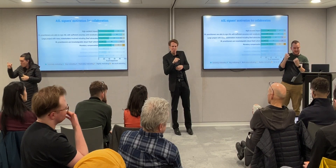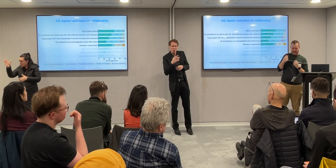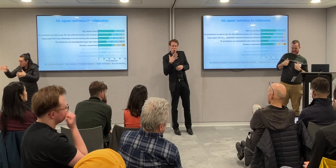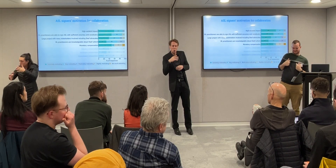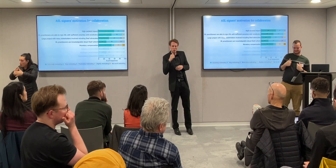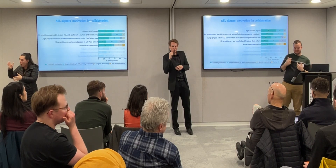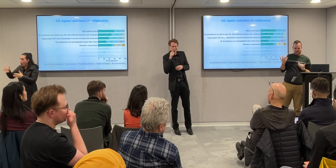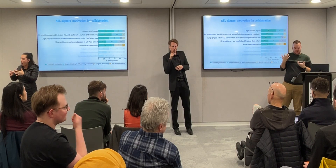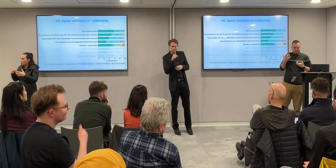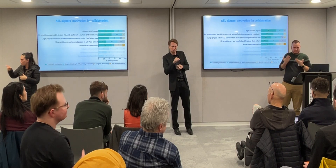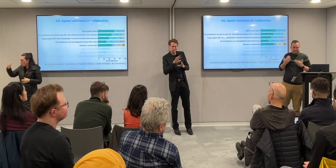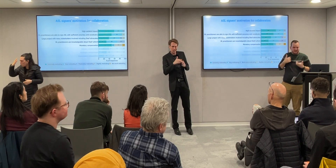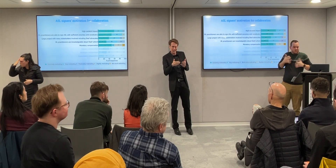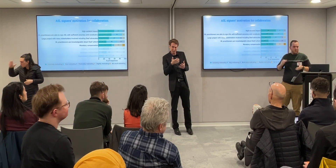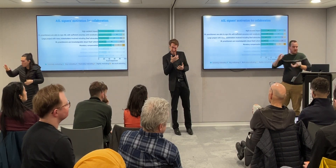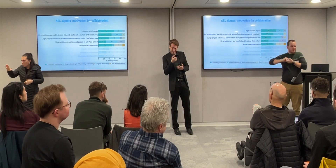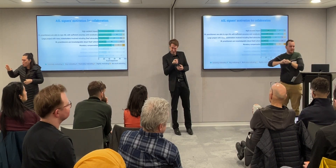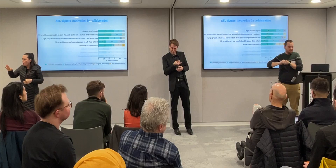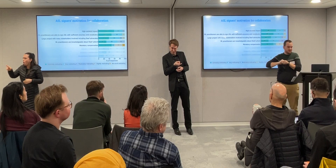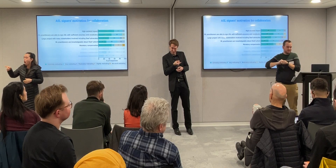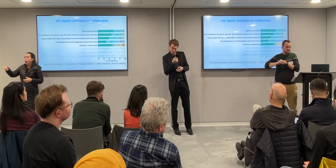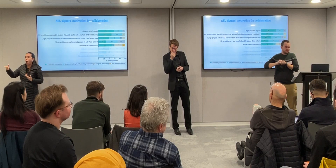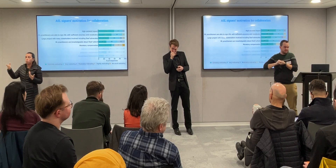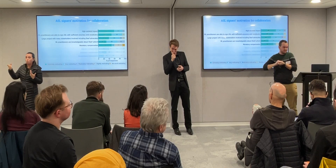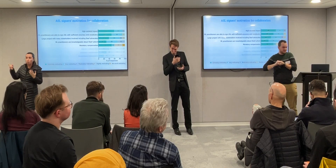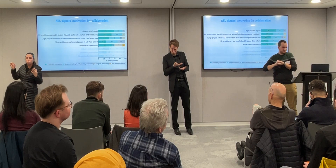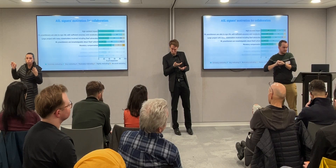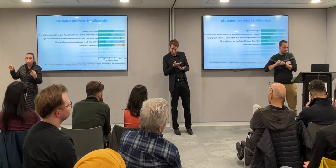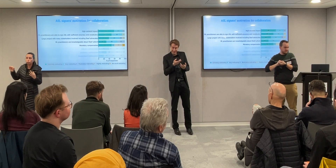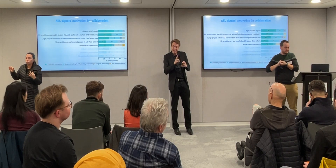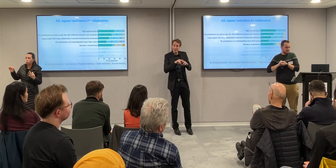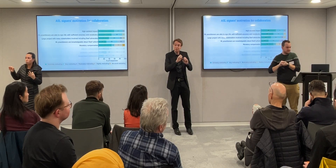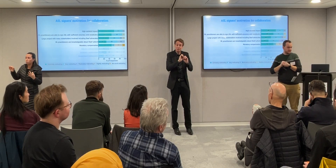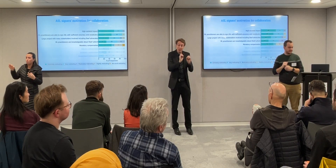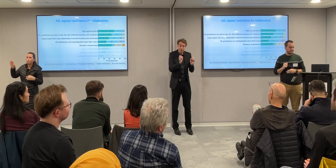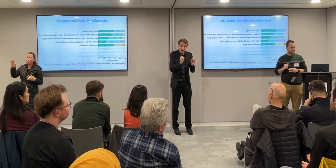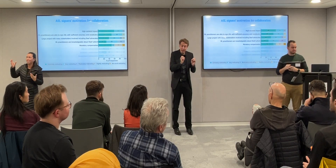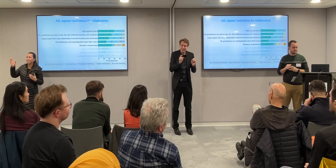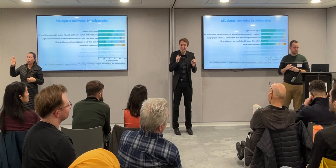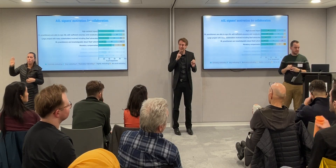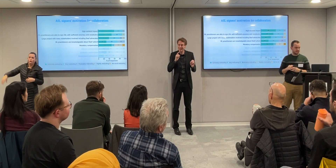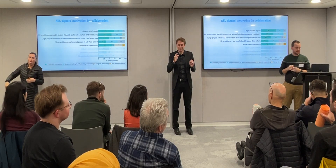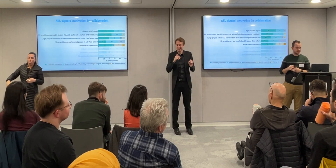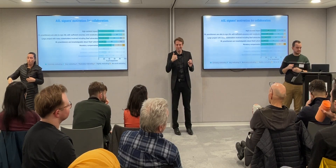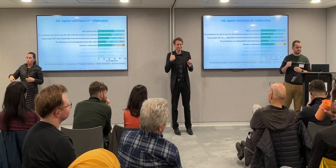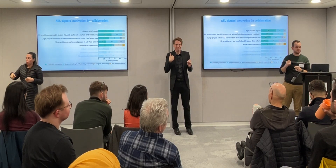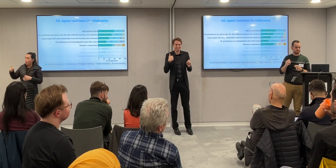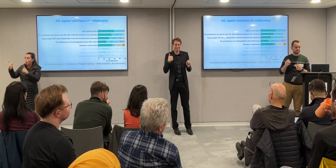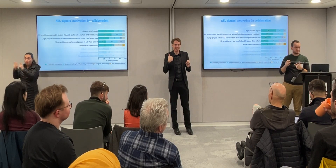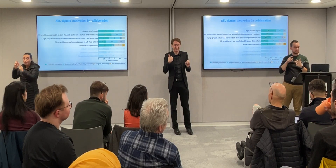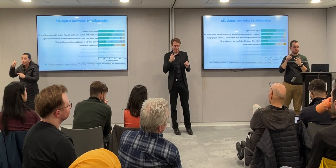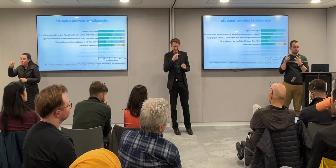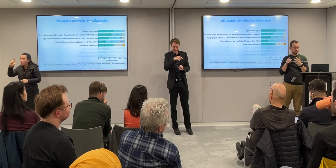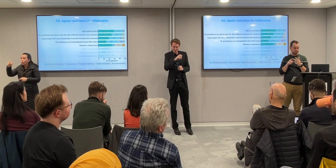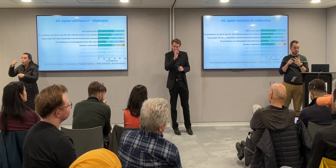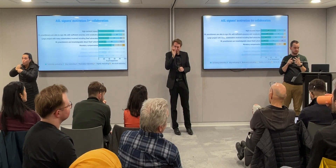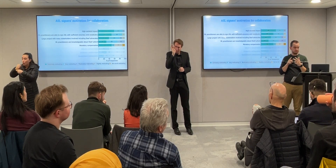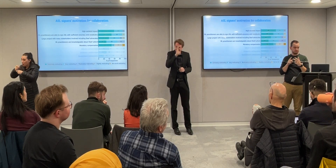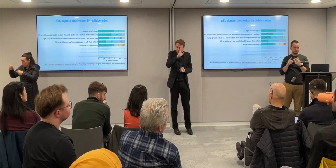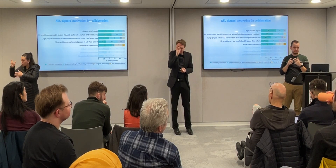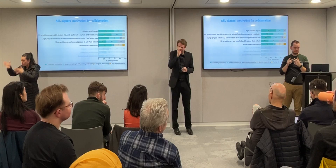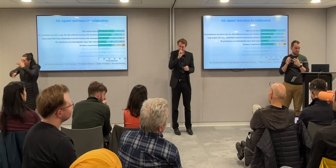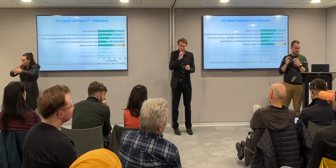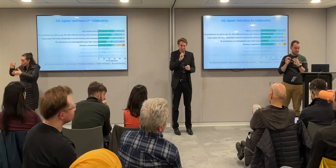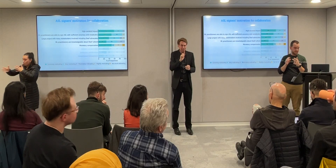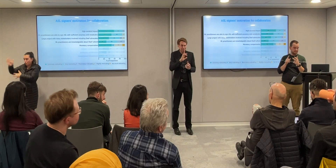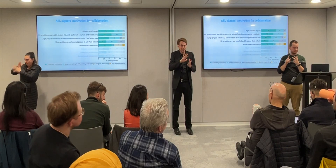and if they didn't know sign, maybe the signers didn't want to collaborate with them. So if they had stated that if they did know sign in